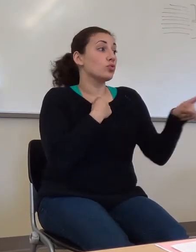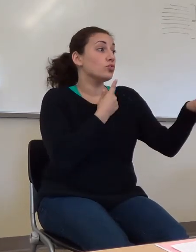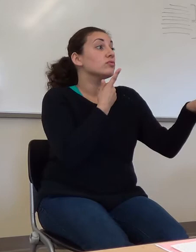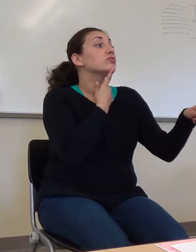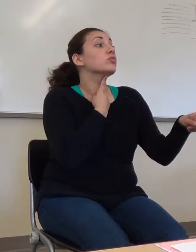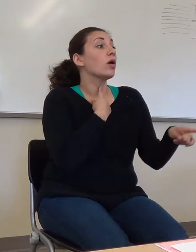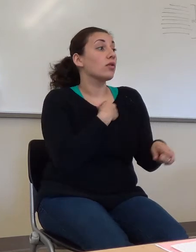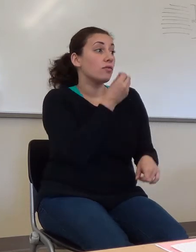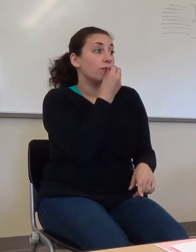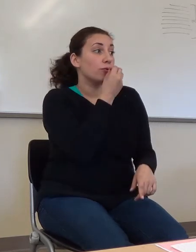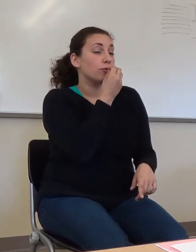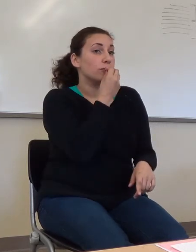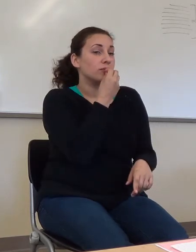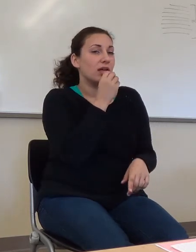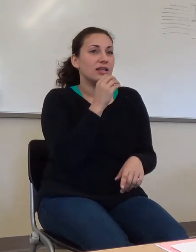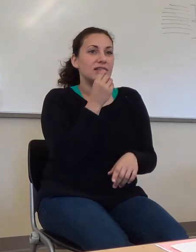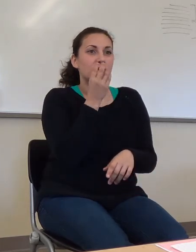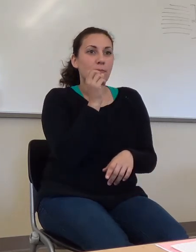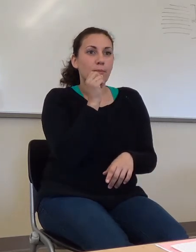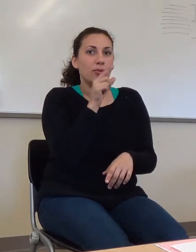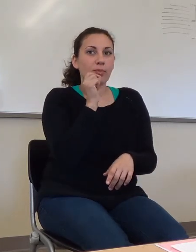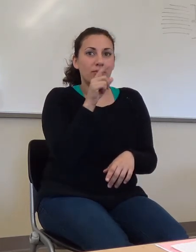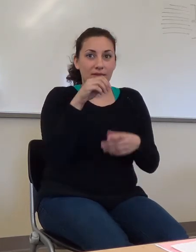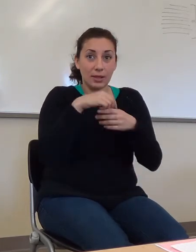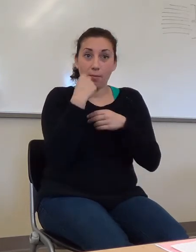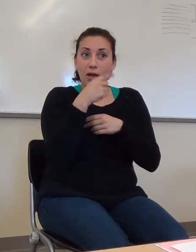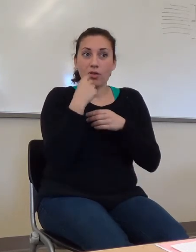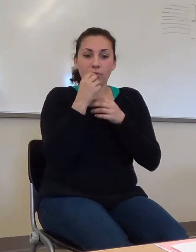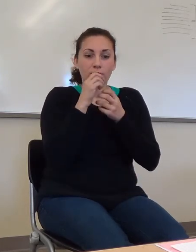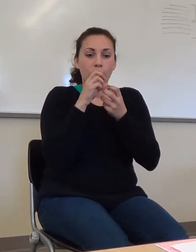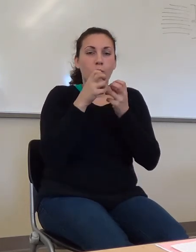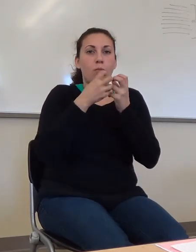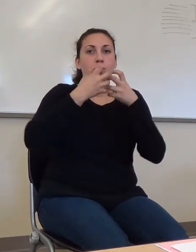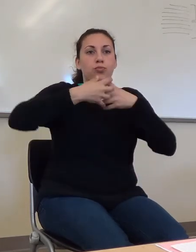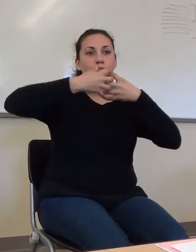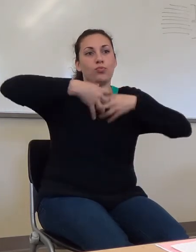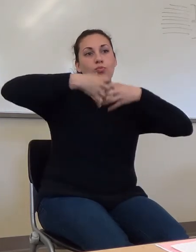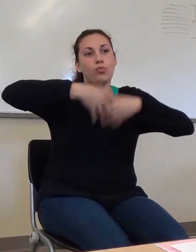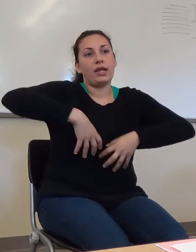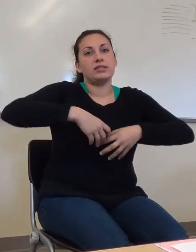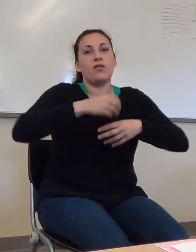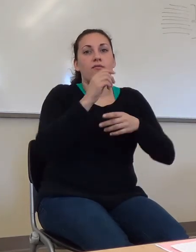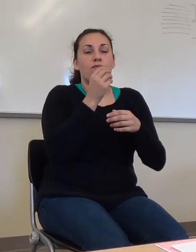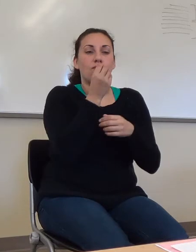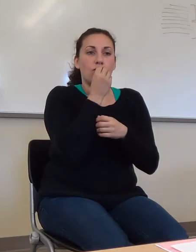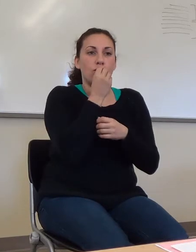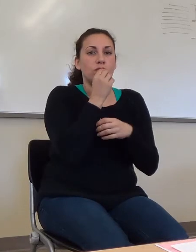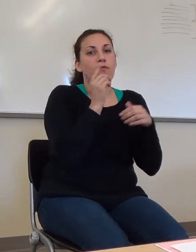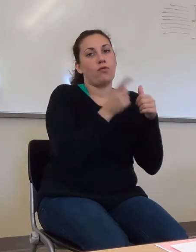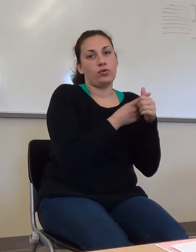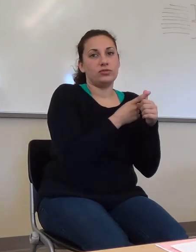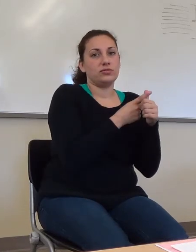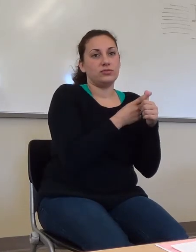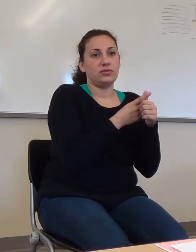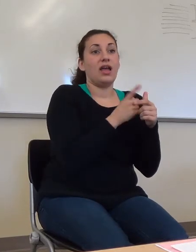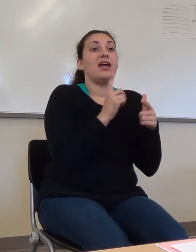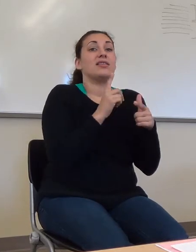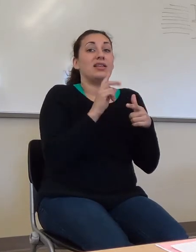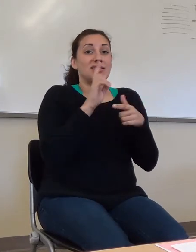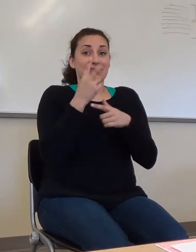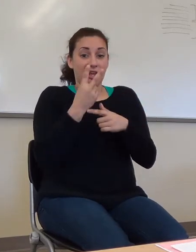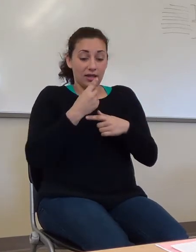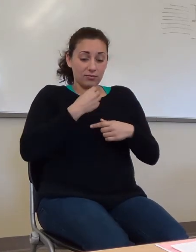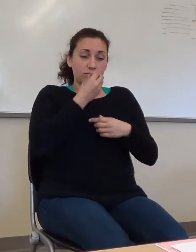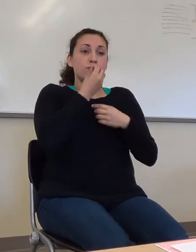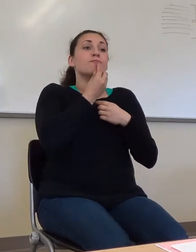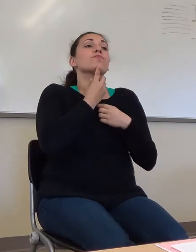the enzymes, the saliva in your mouth first starts to break it down, then the enzymes in your stomach